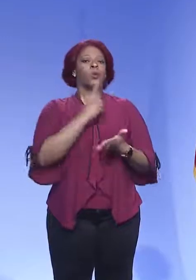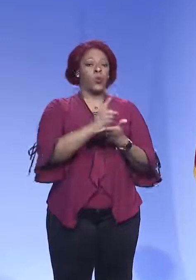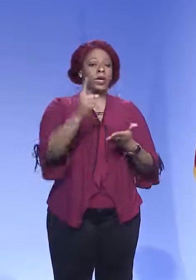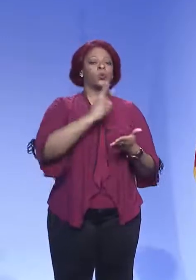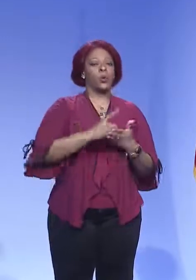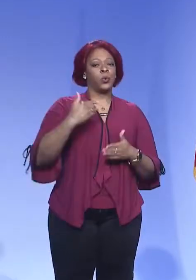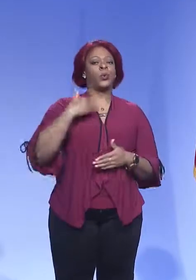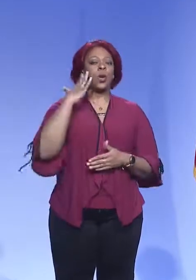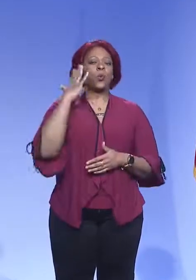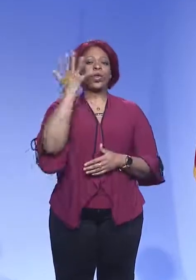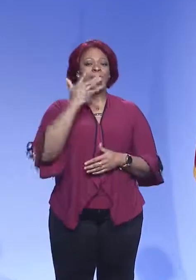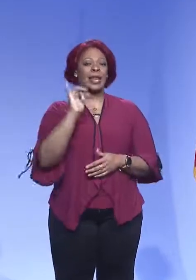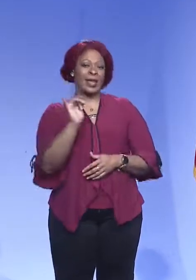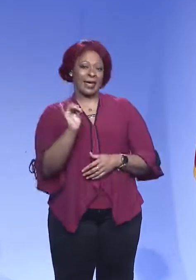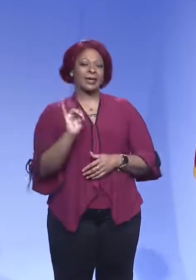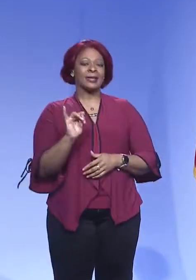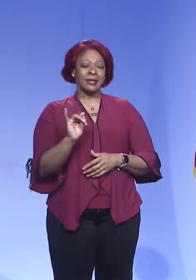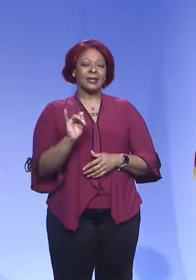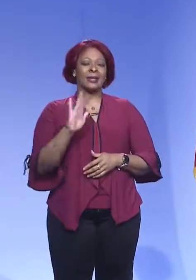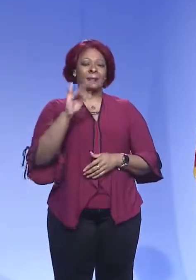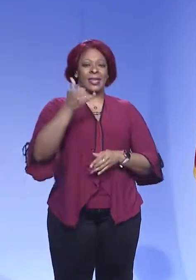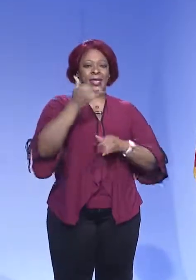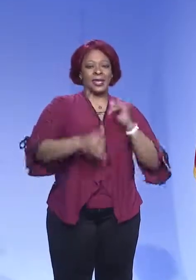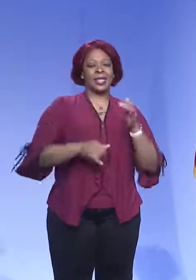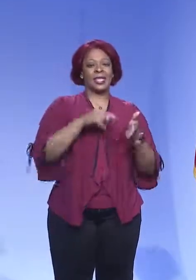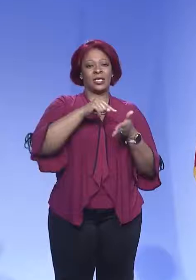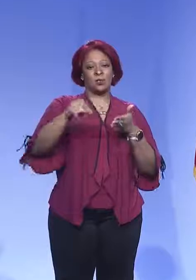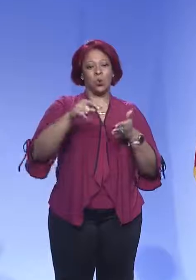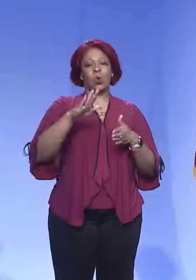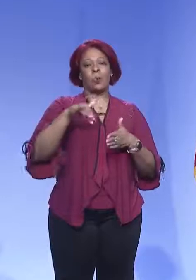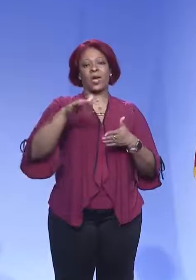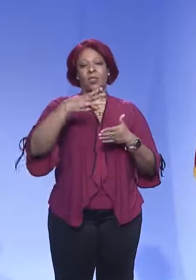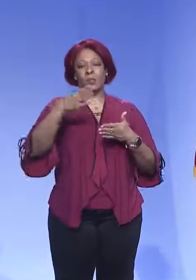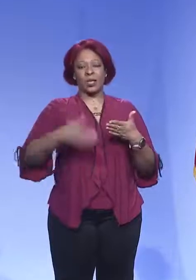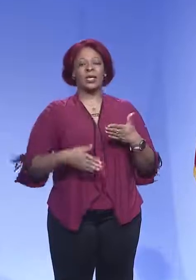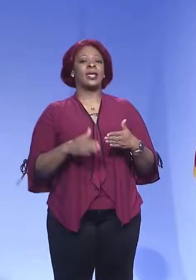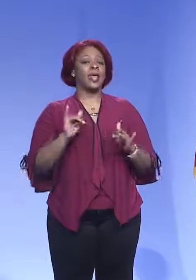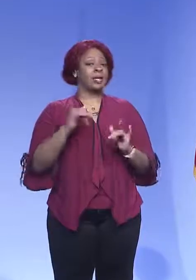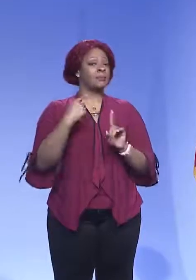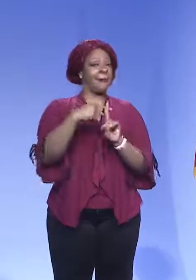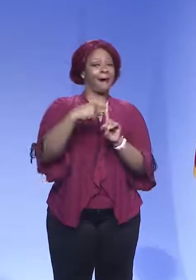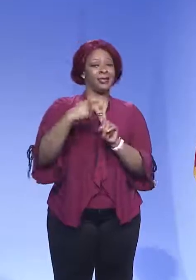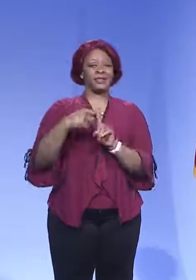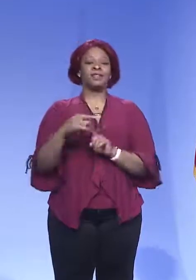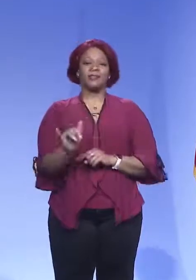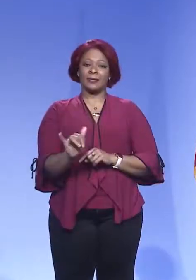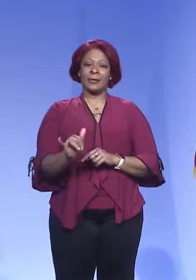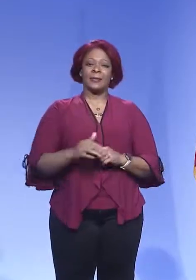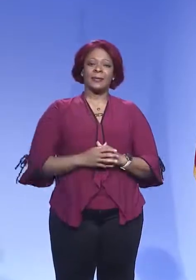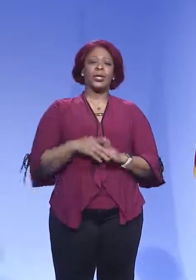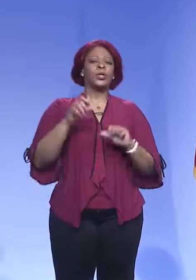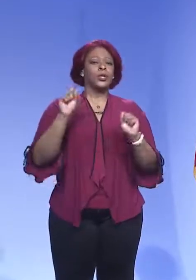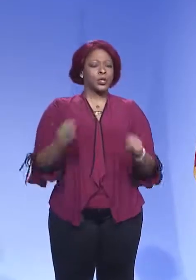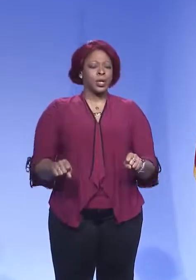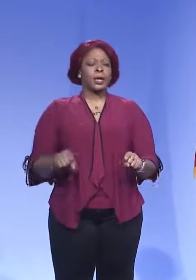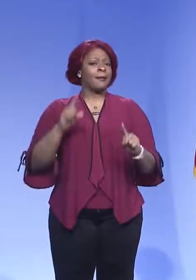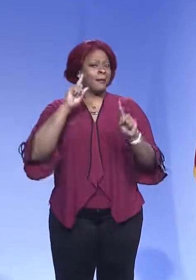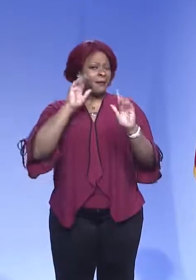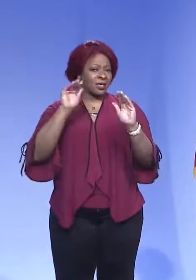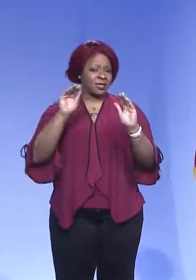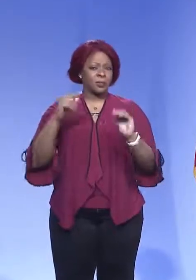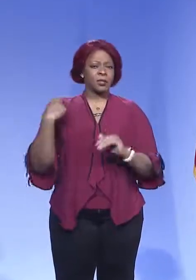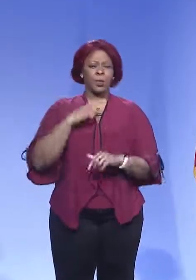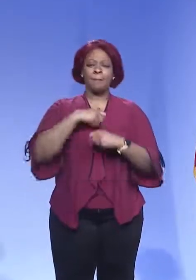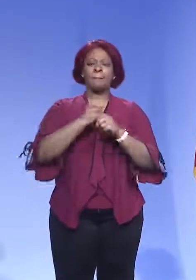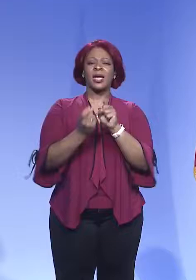what that's going to be by the end of the week or the weekend. So that's positive as well. You can also anticipate we